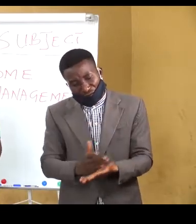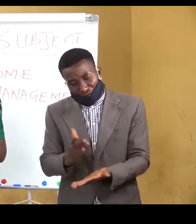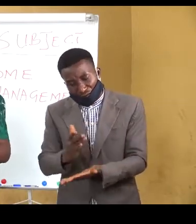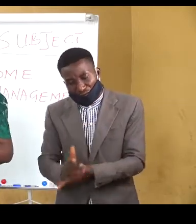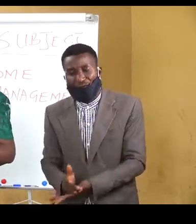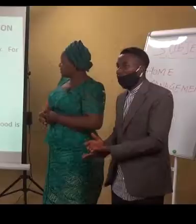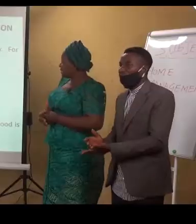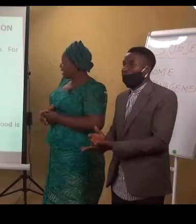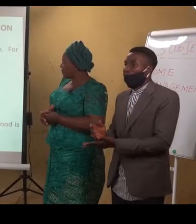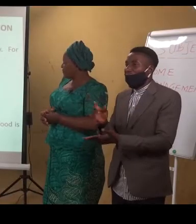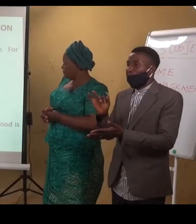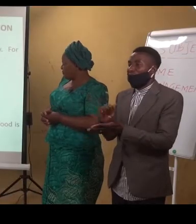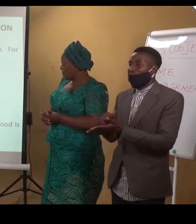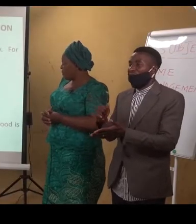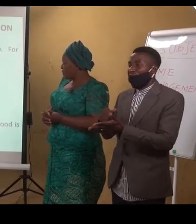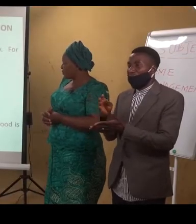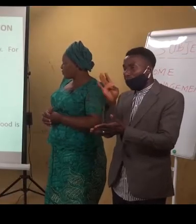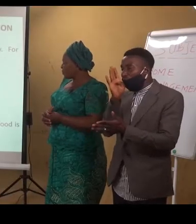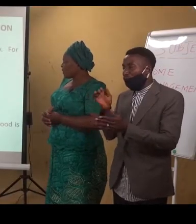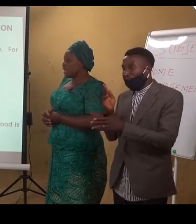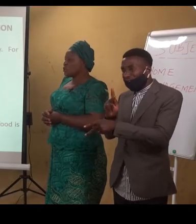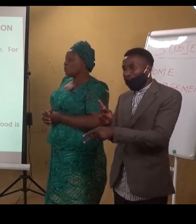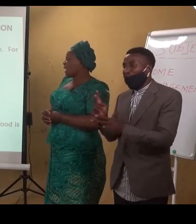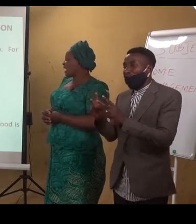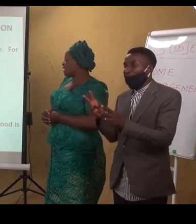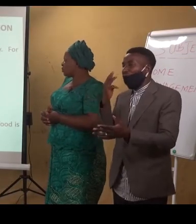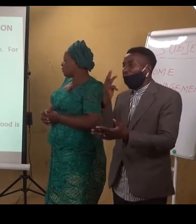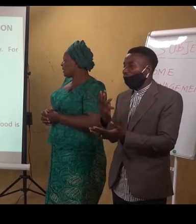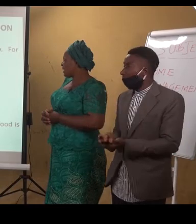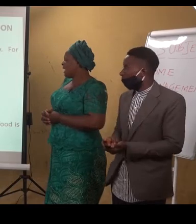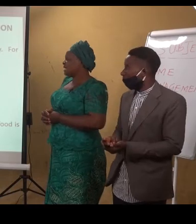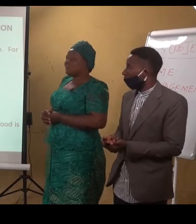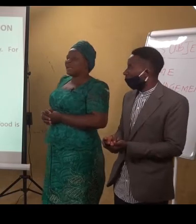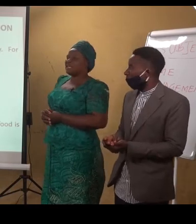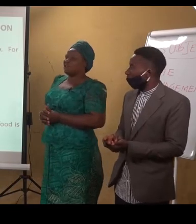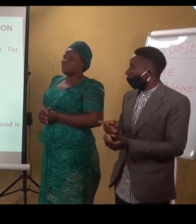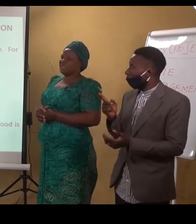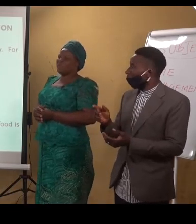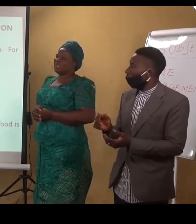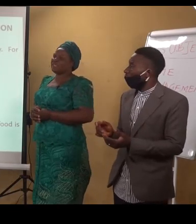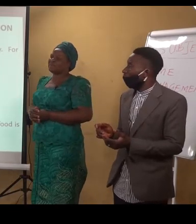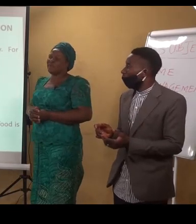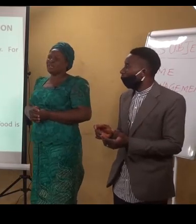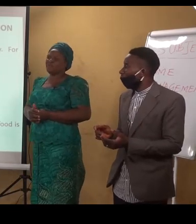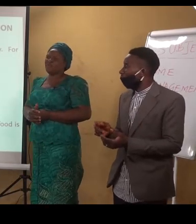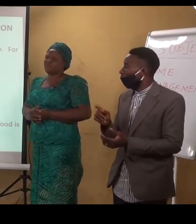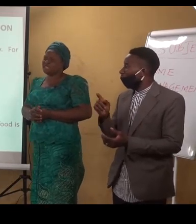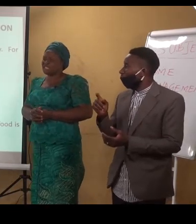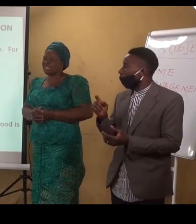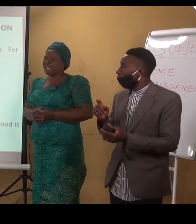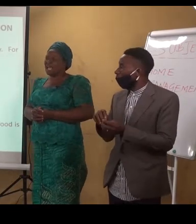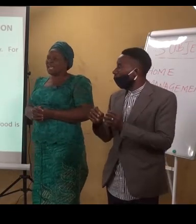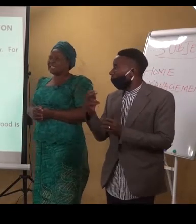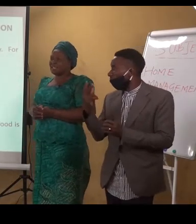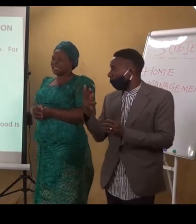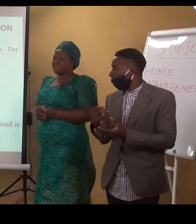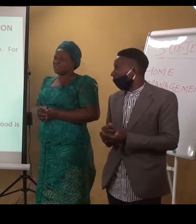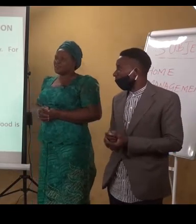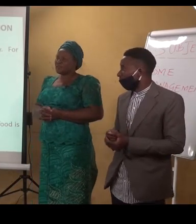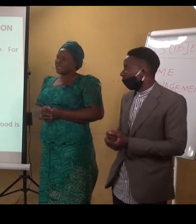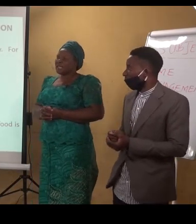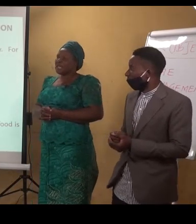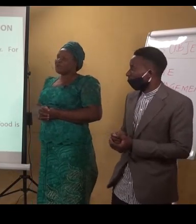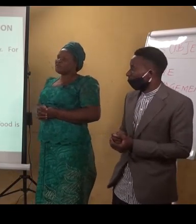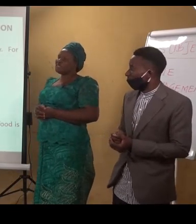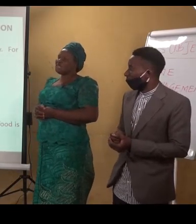what? It will be preserved very well. Then you package properly and label if need be. This is mainly for freezing and